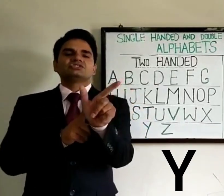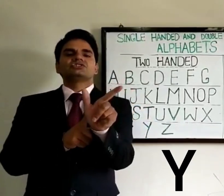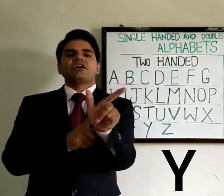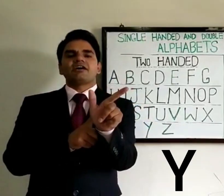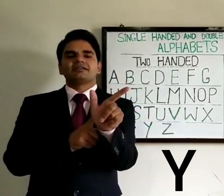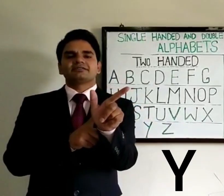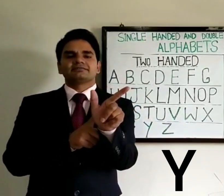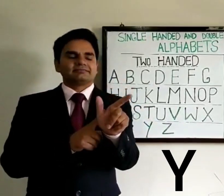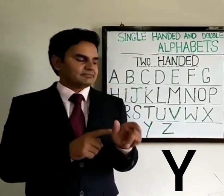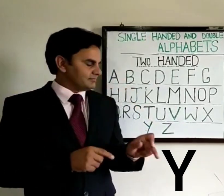Ya,